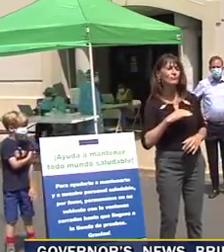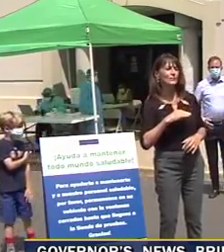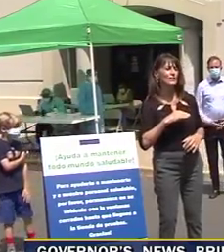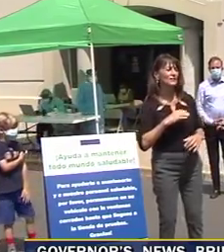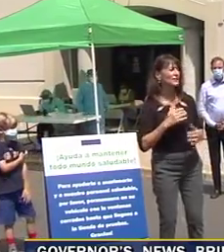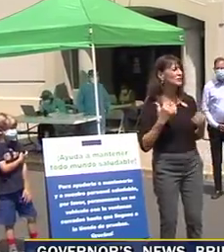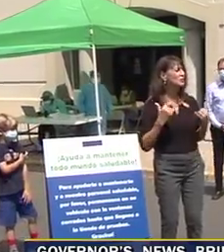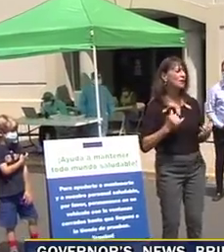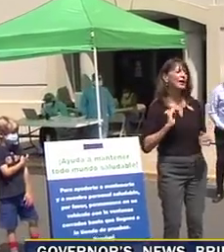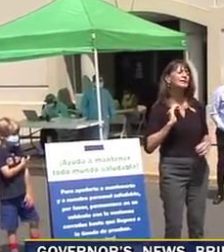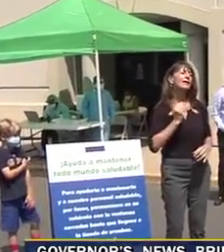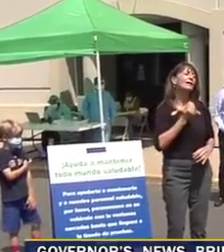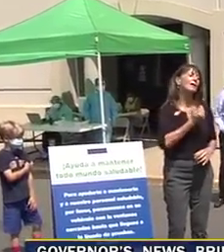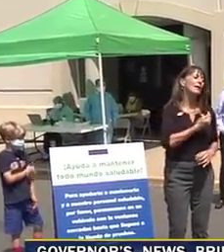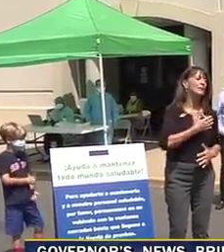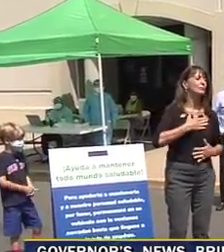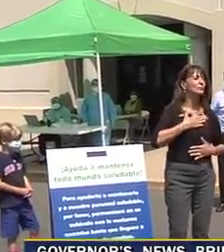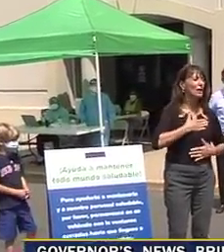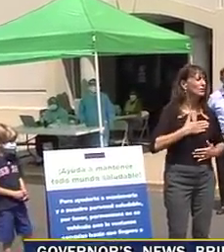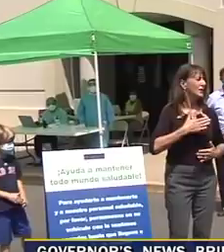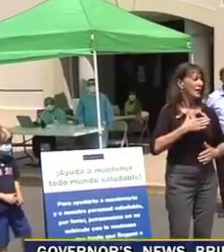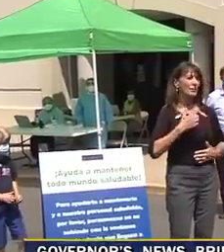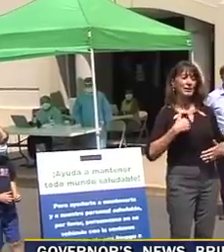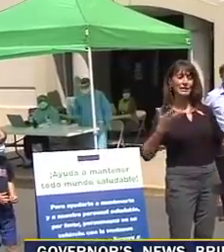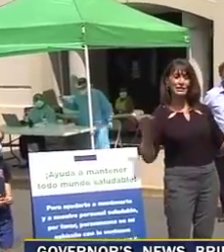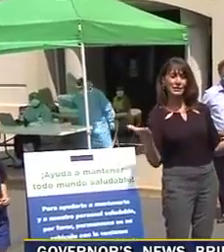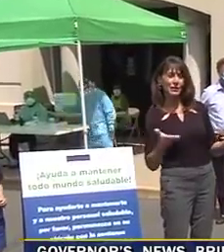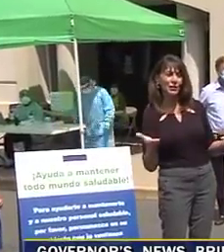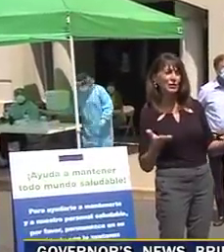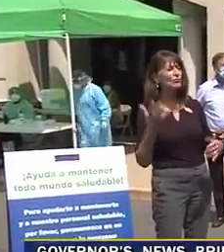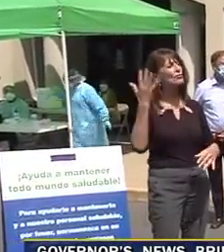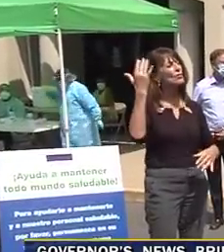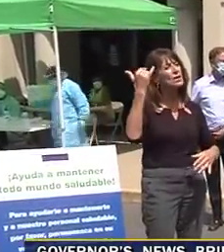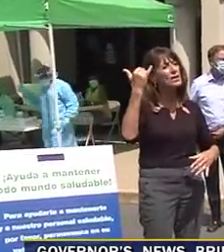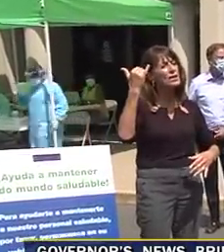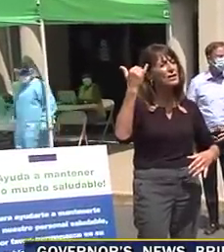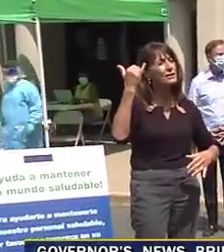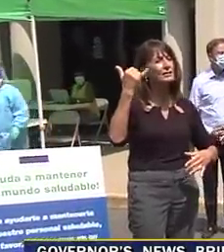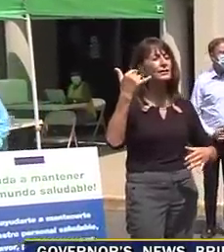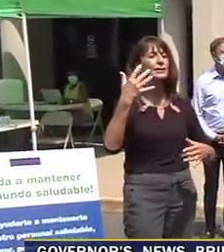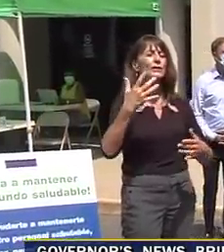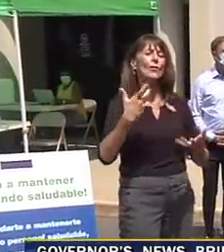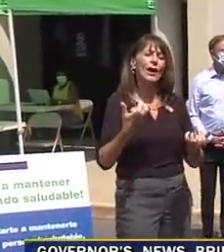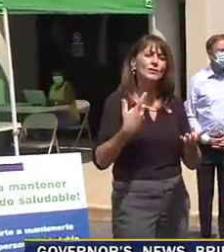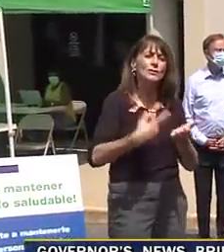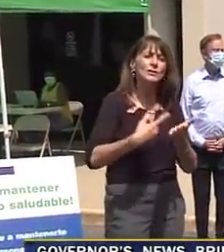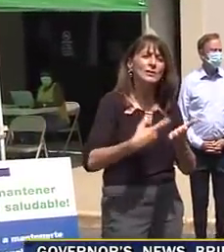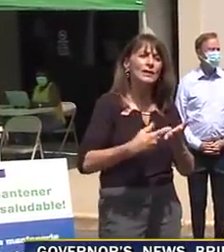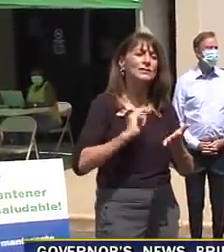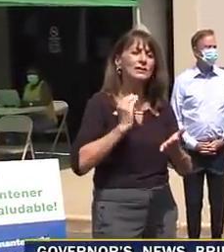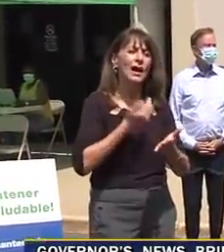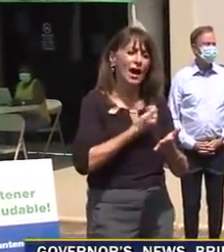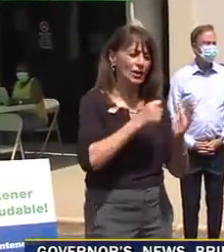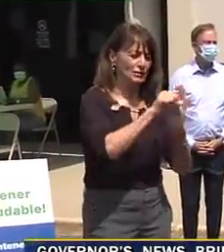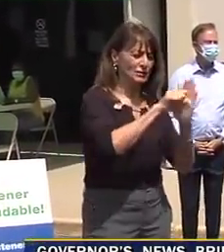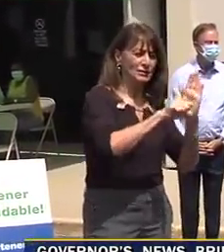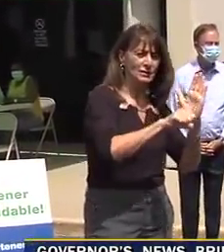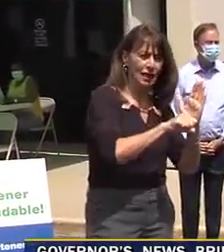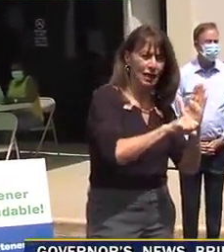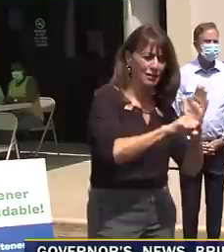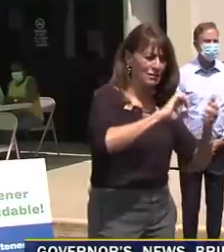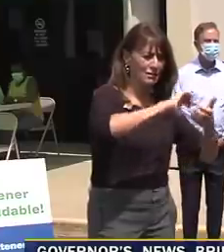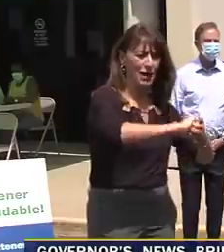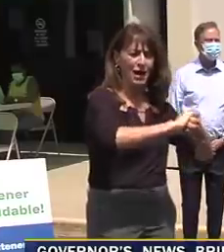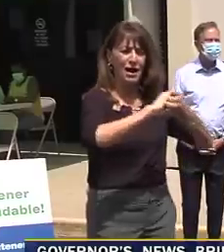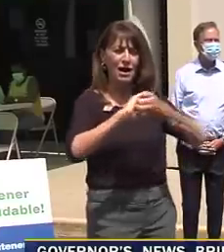our pleasure to be here to talk about the partnership that our state